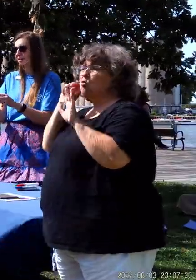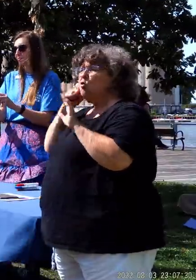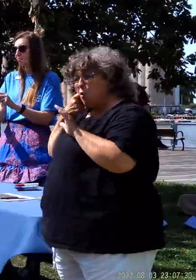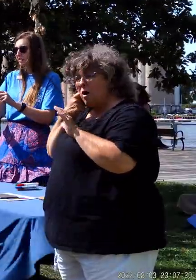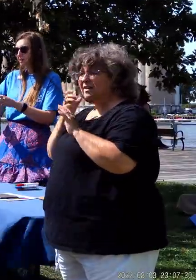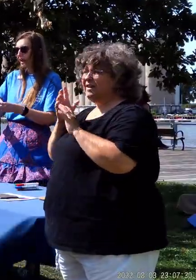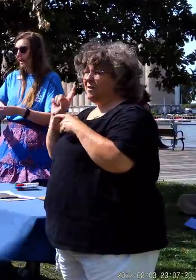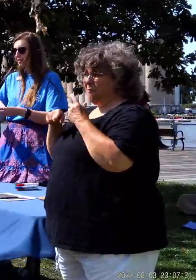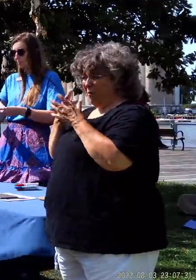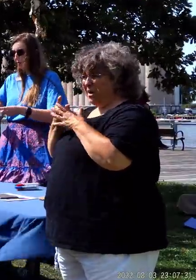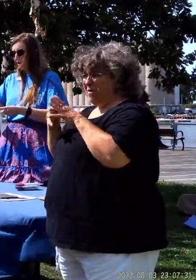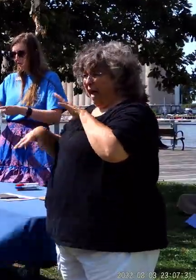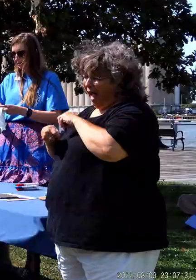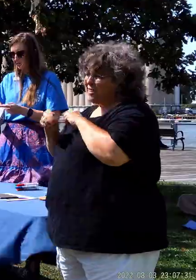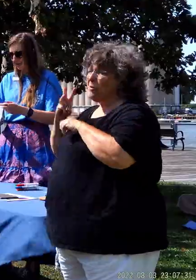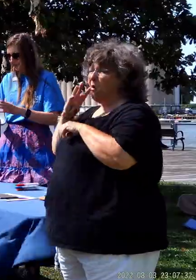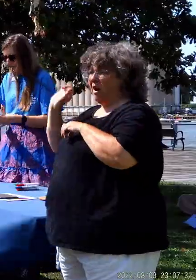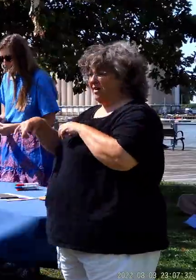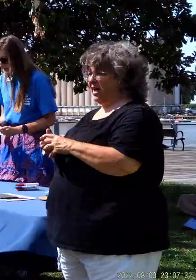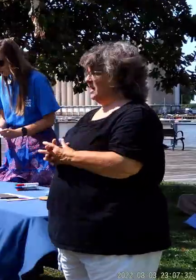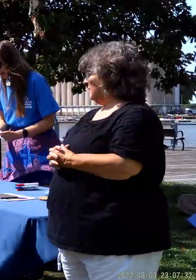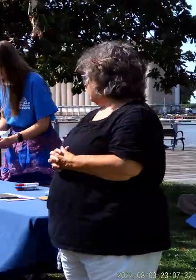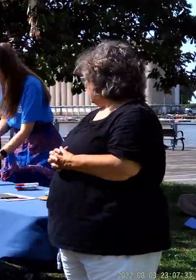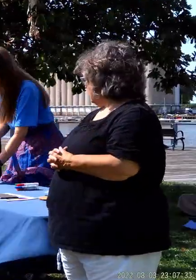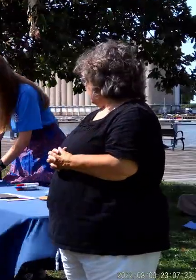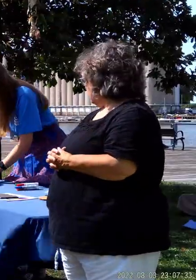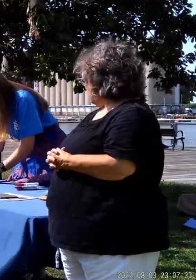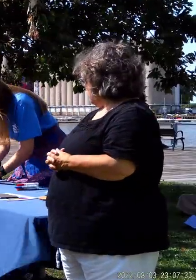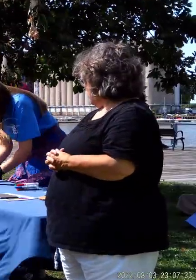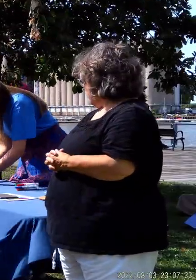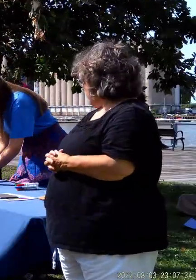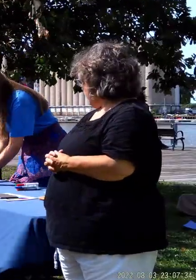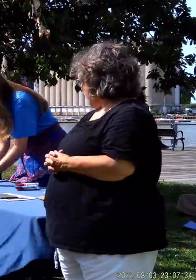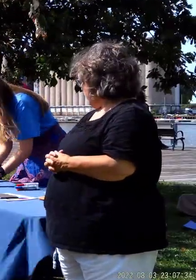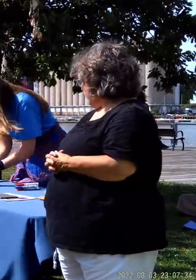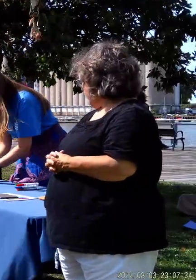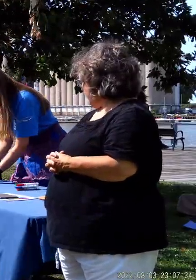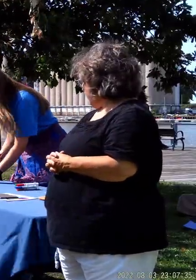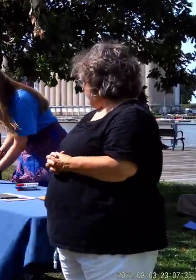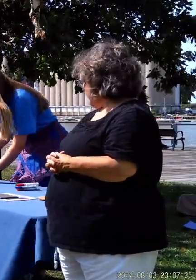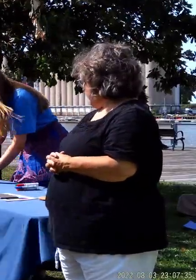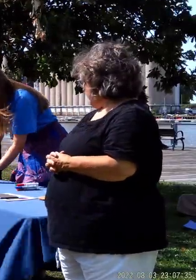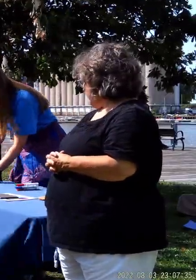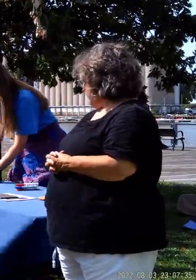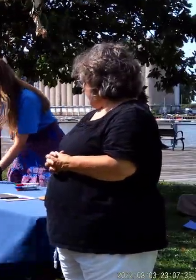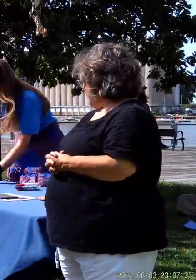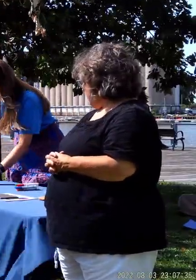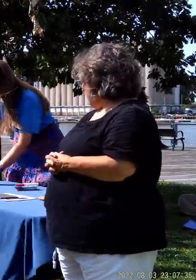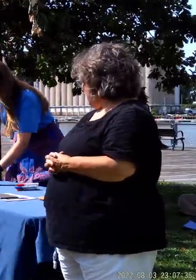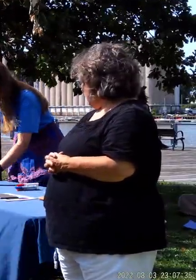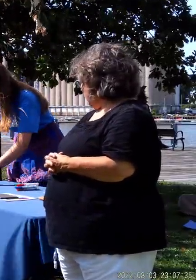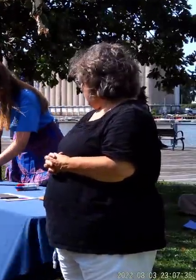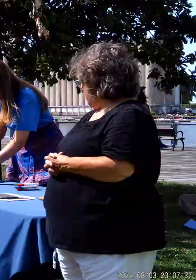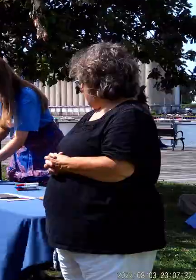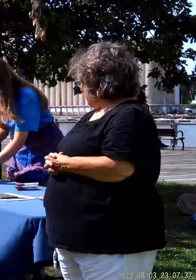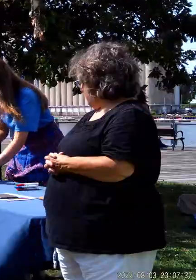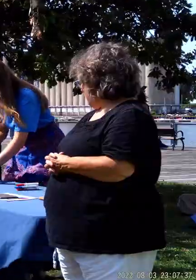cool once you add some water to it. So I'll add some water to mine first, just to show you